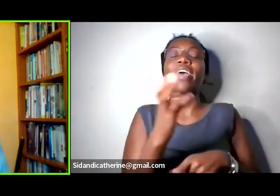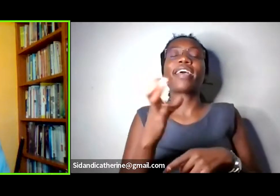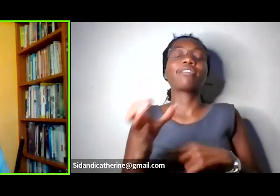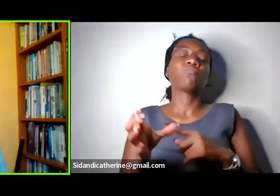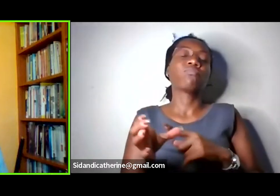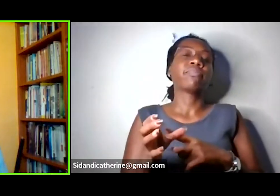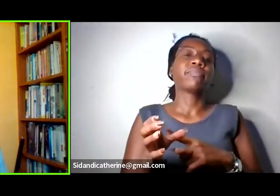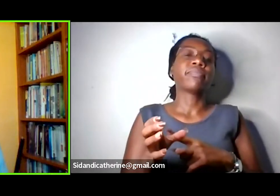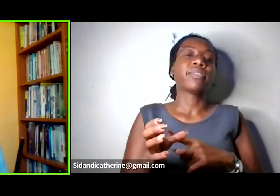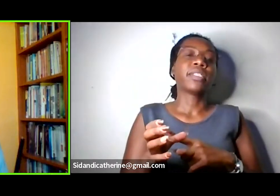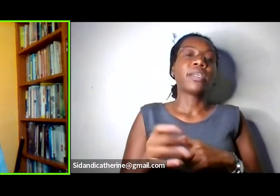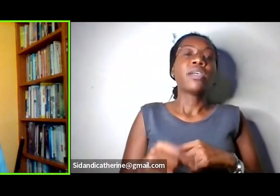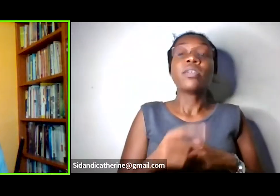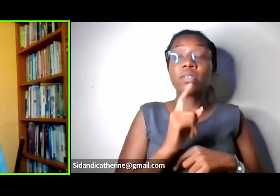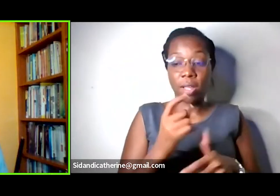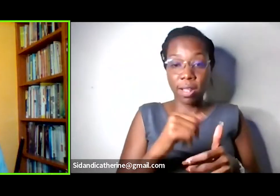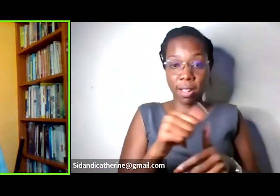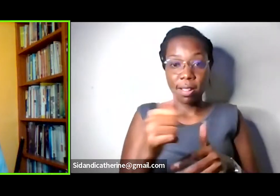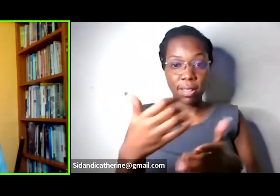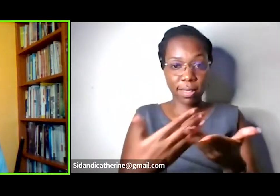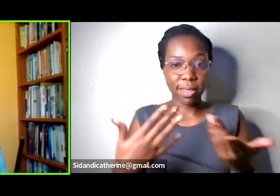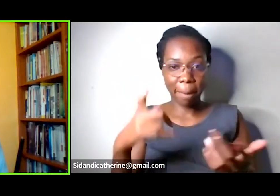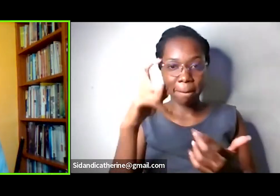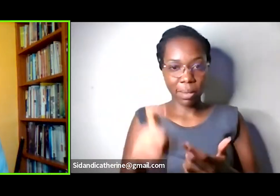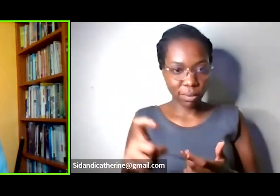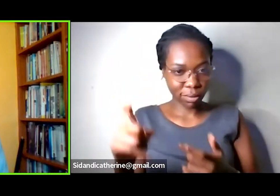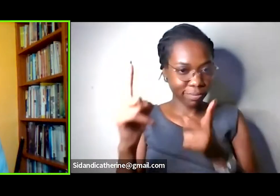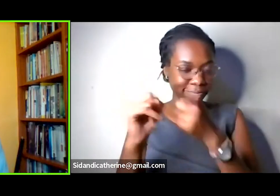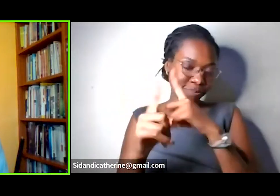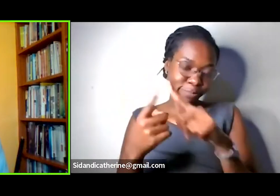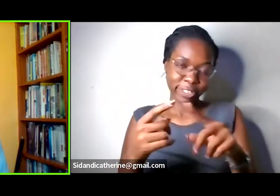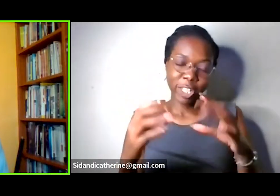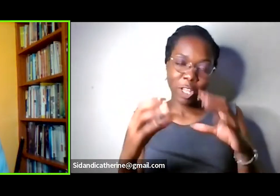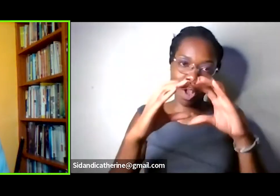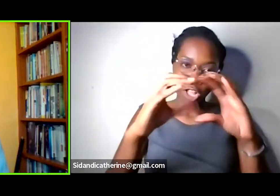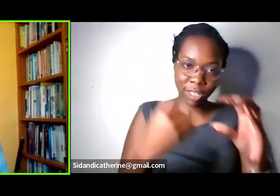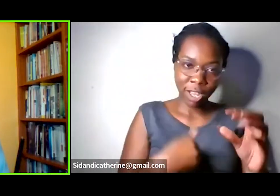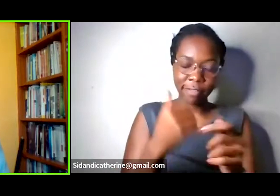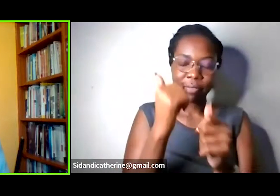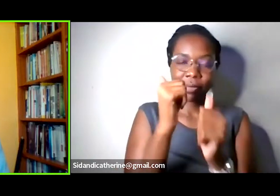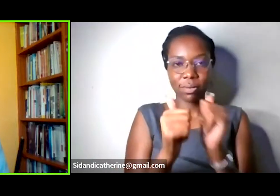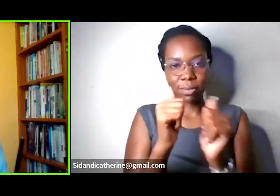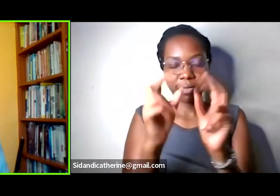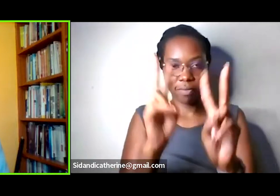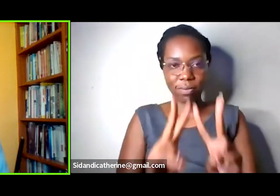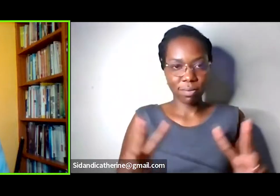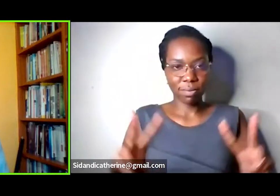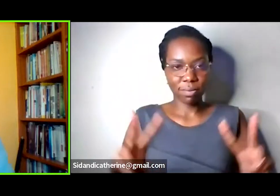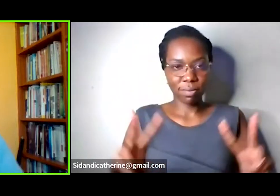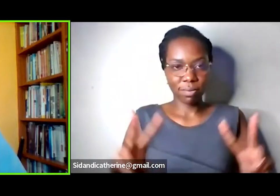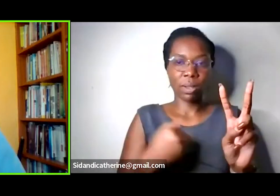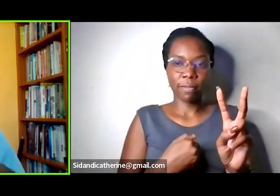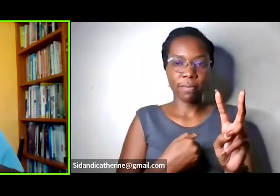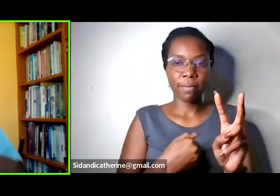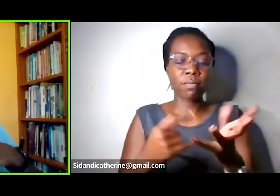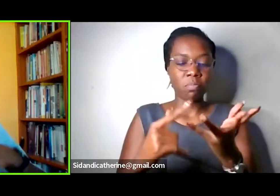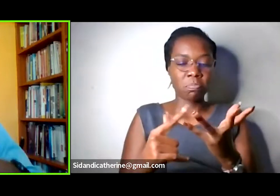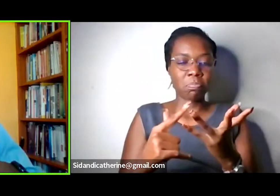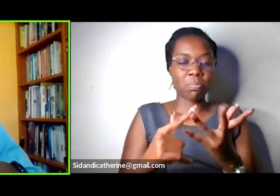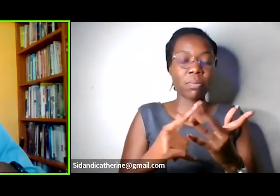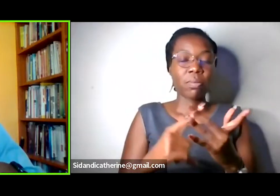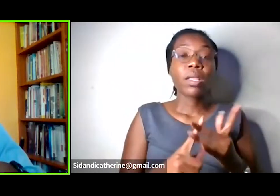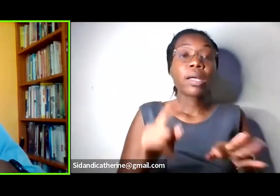to get you to sign up for Showmax. You see, you've already subscribed for this, and they're also trying to